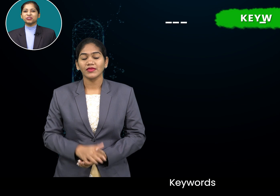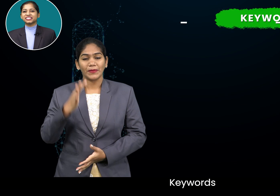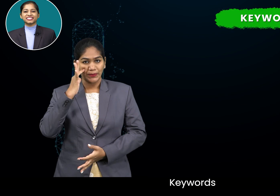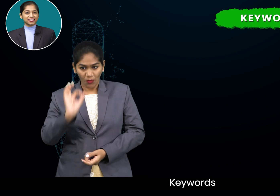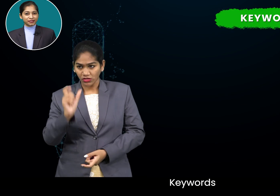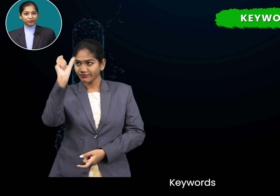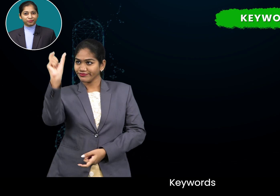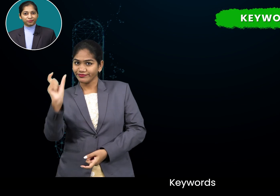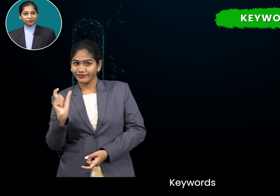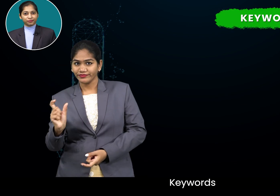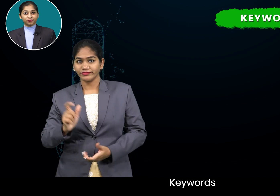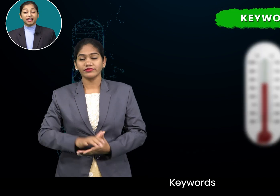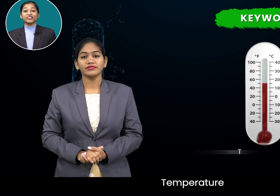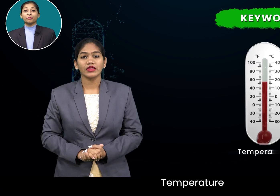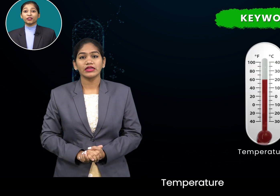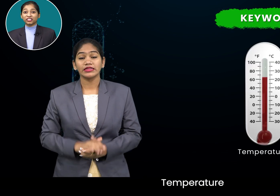Keywords: